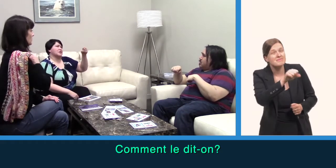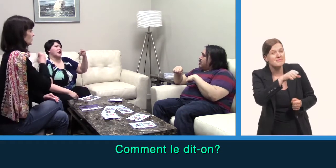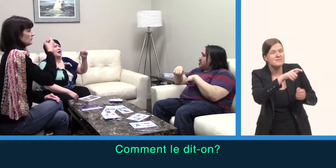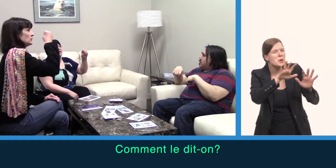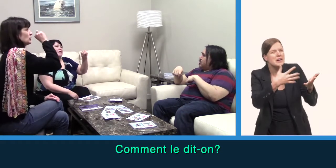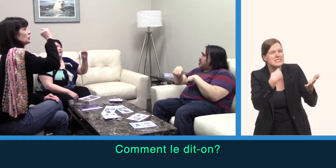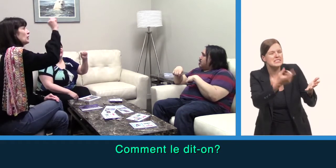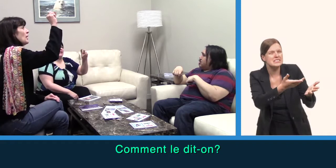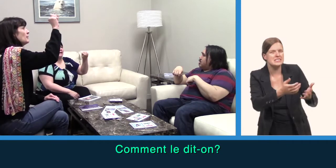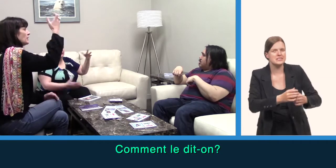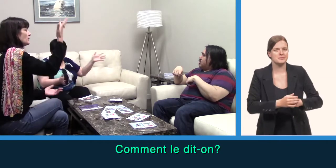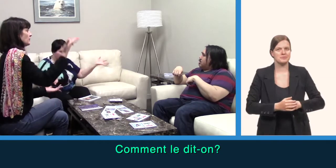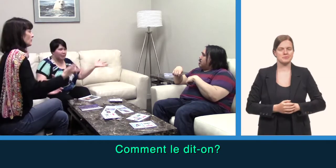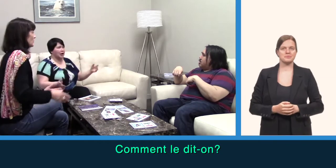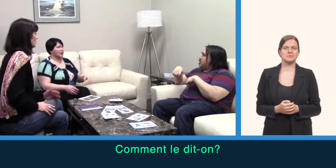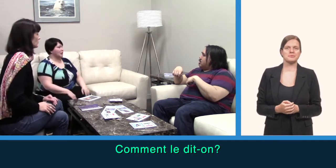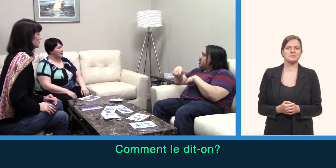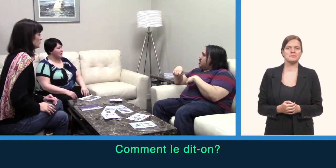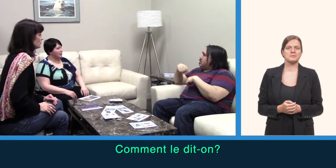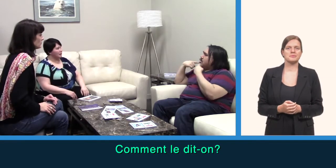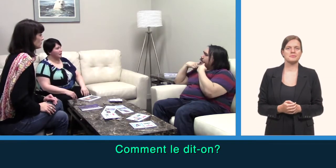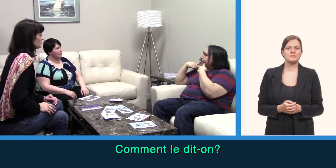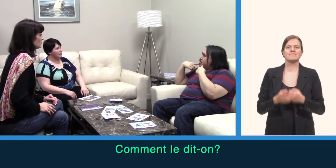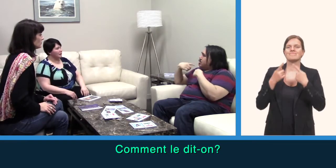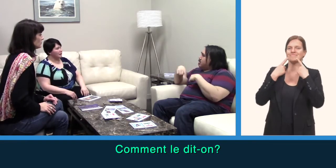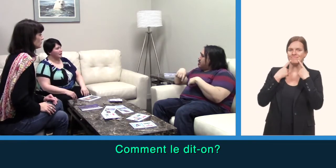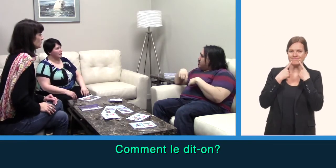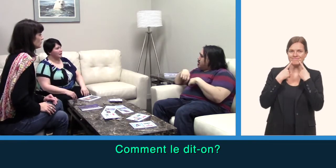But it's Shaman.